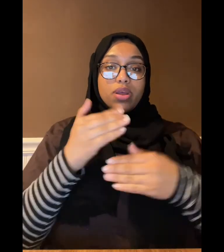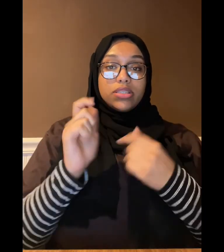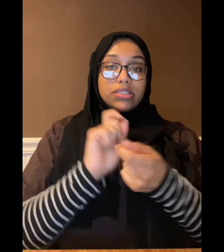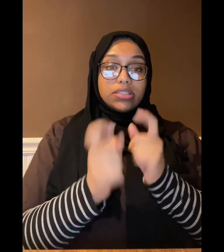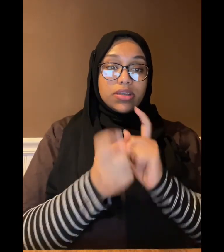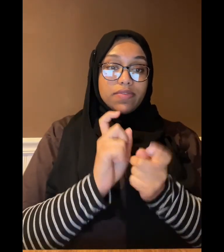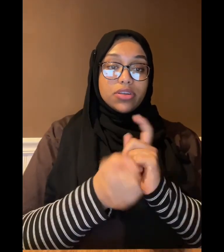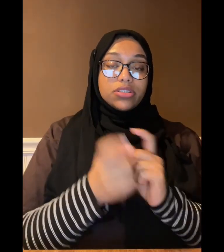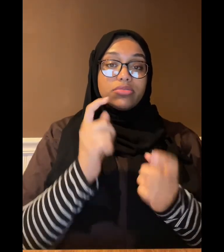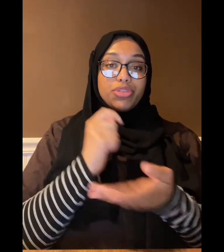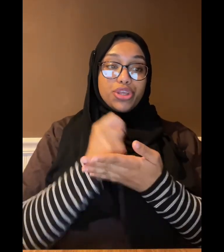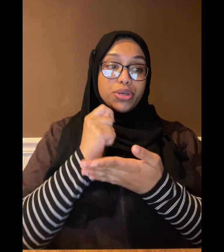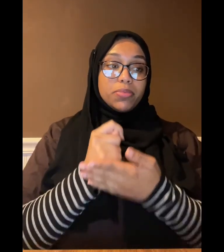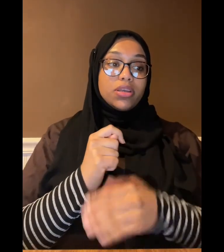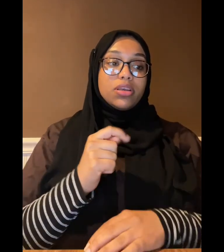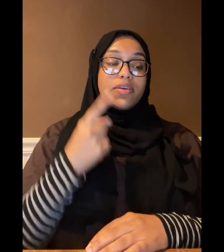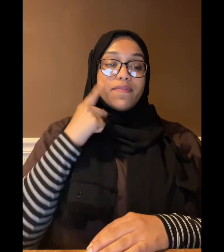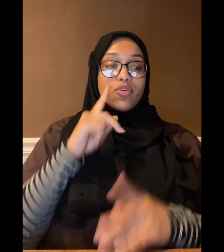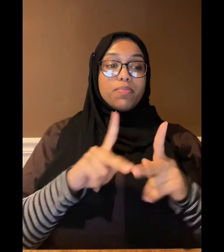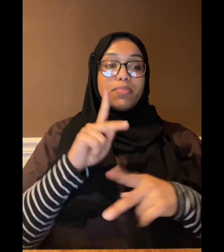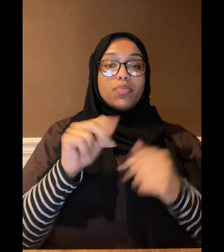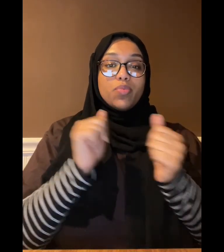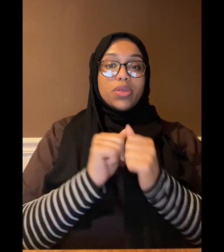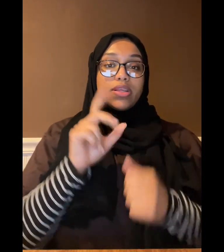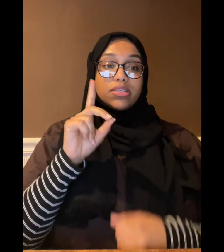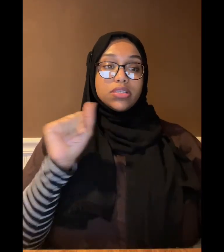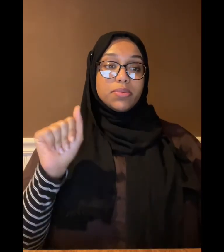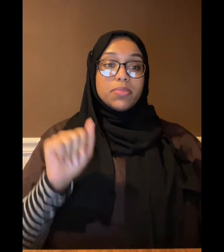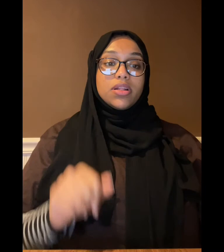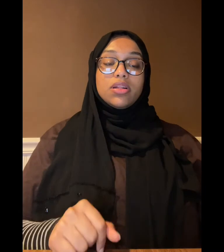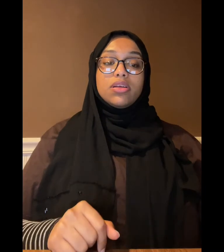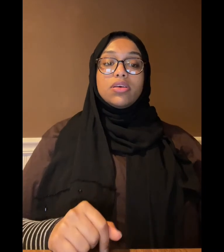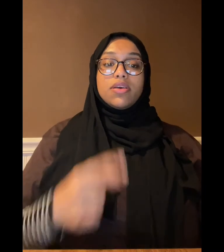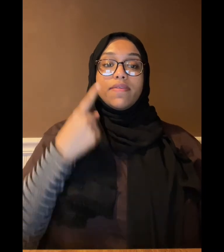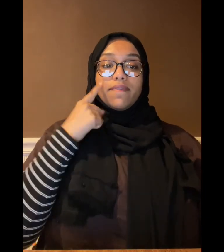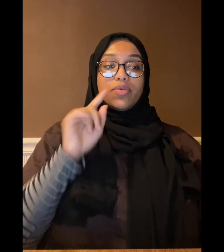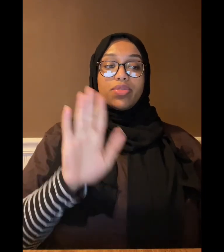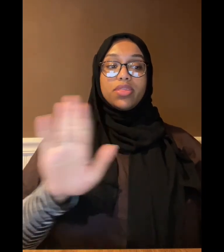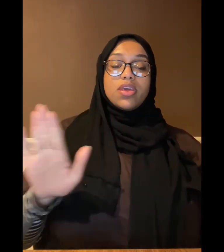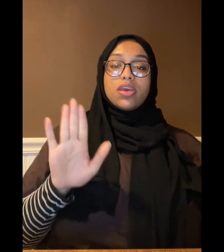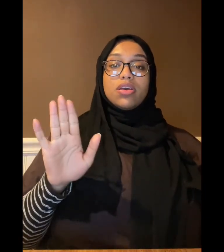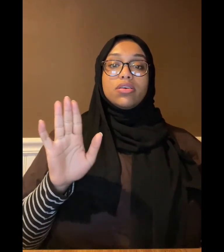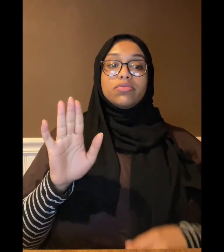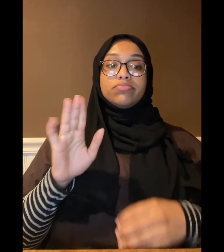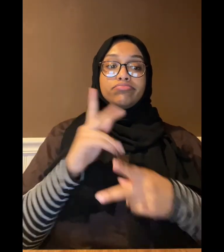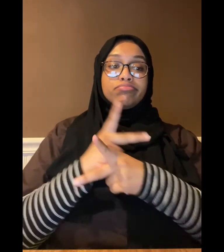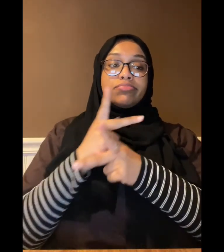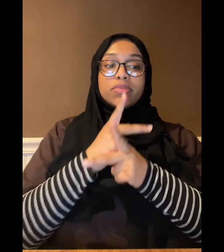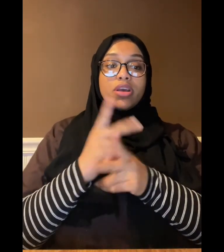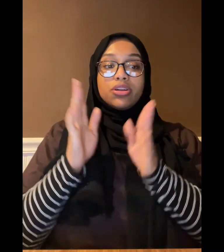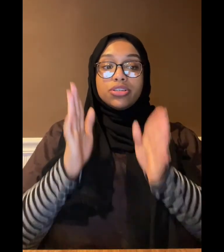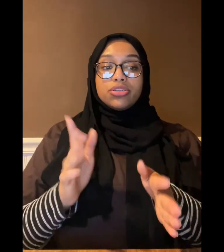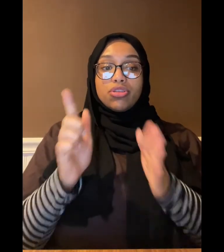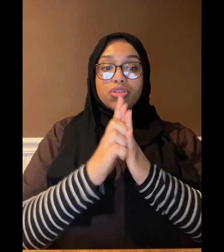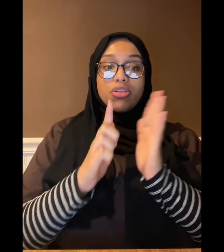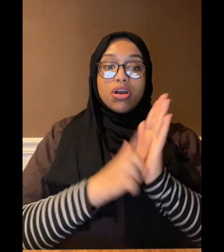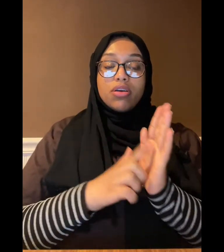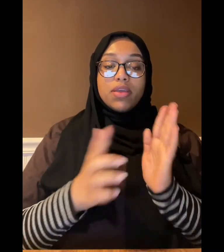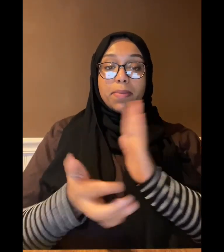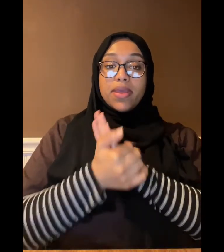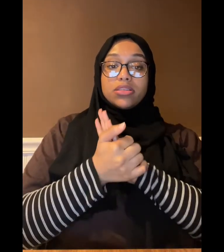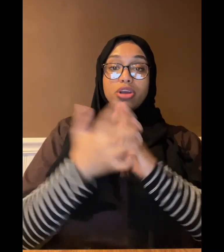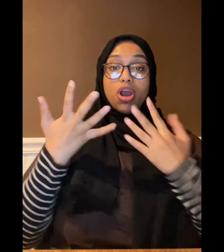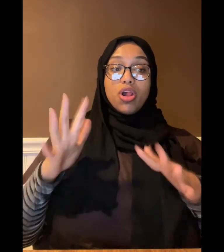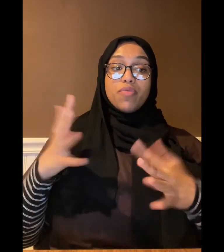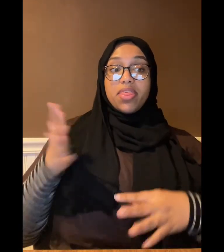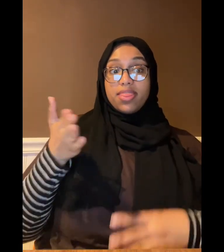when we did the DC conversion therapy ban for people with disabilities who are under guardianship, the